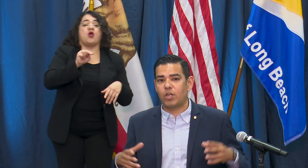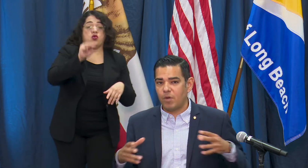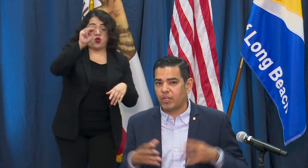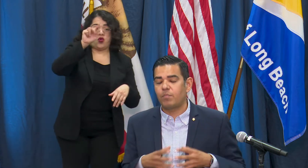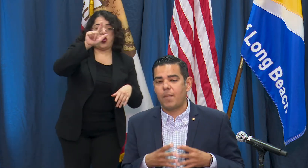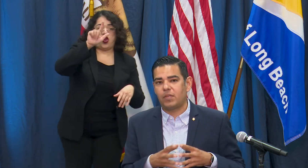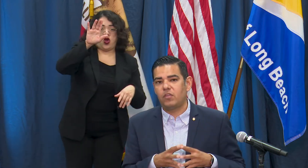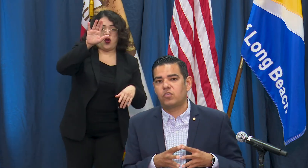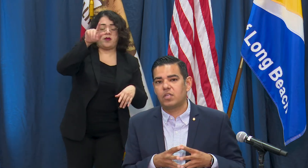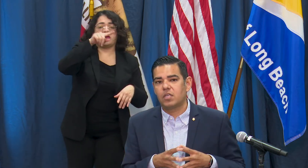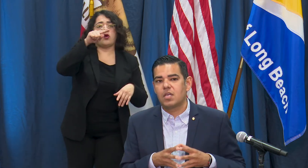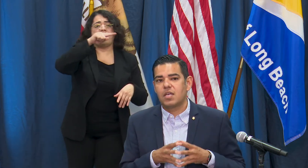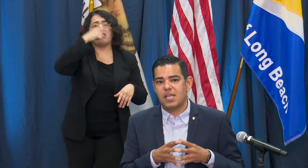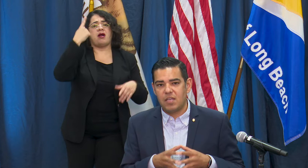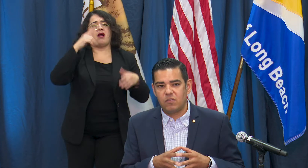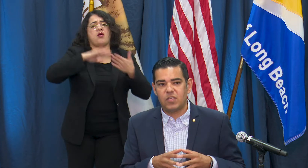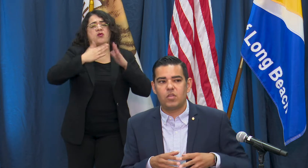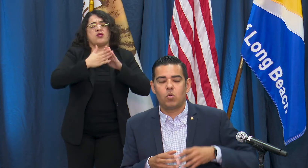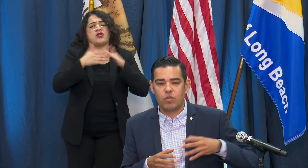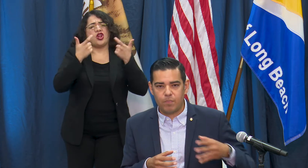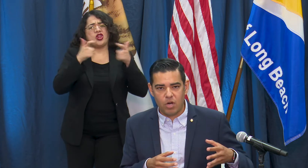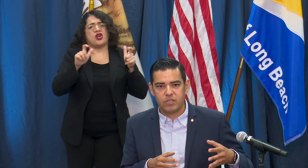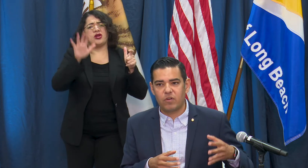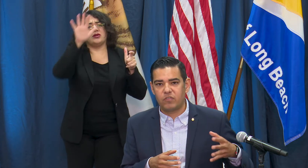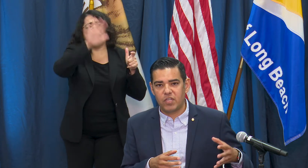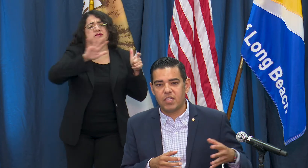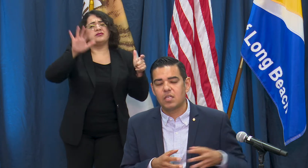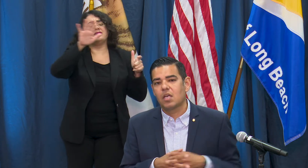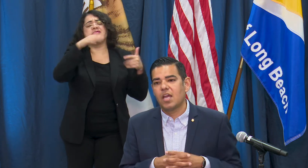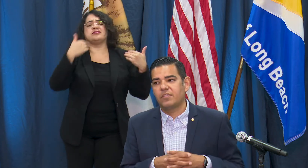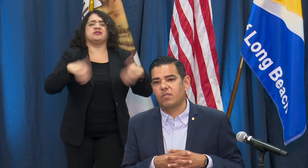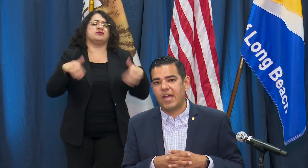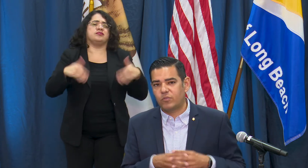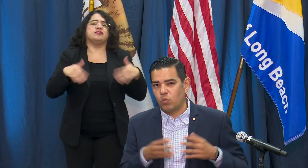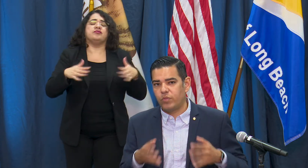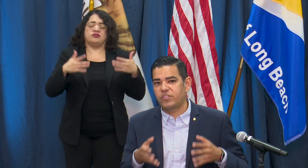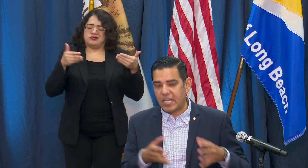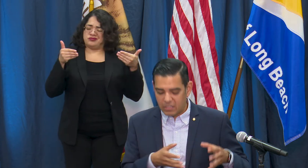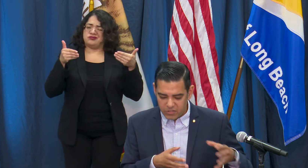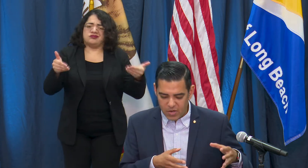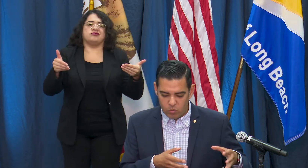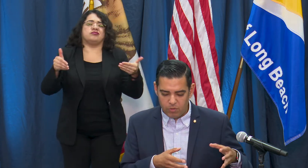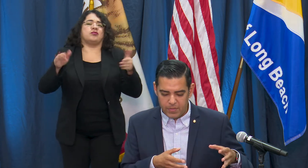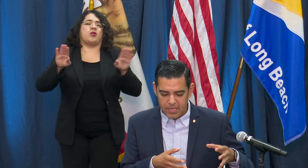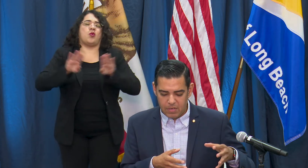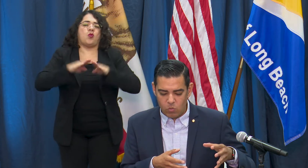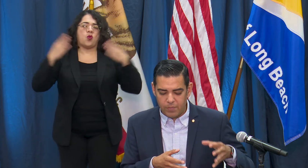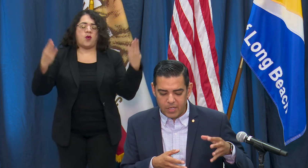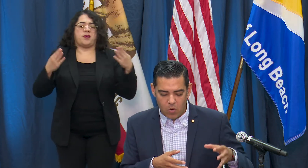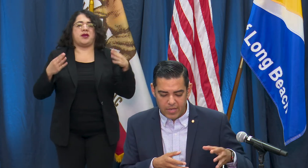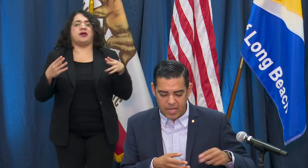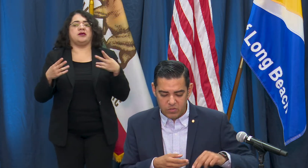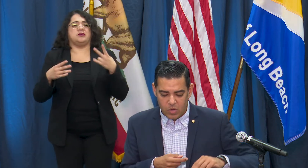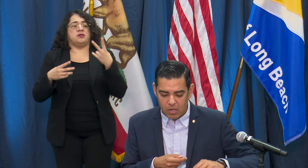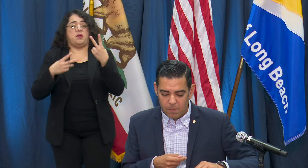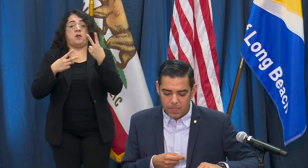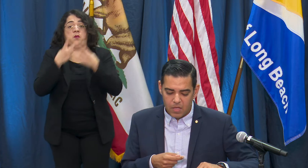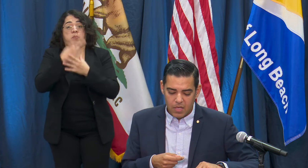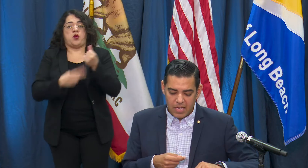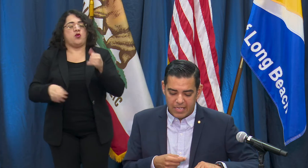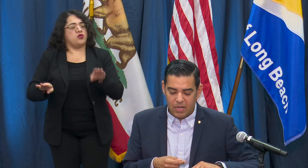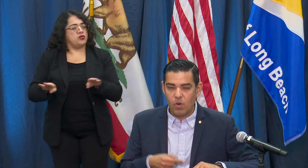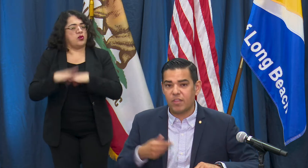largest African-American population is in the northern parts of our city, and so that's where the second site will be going as